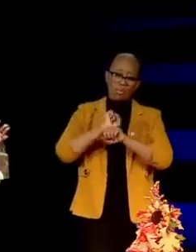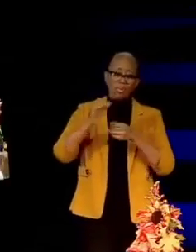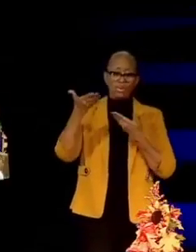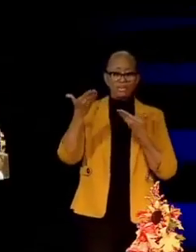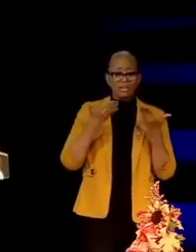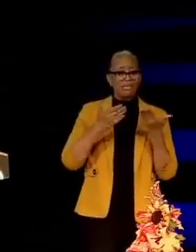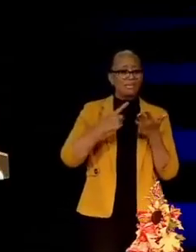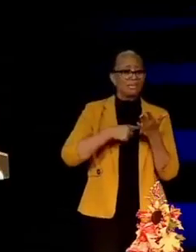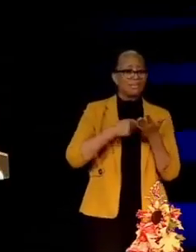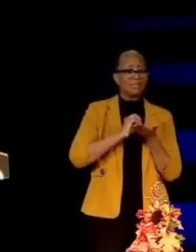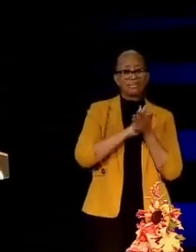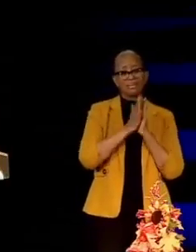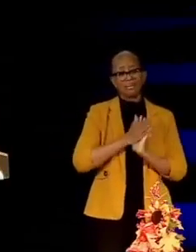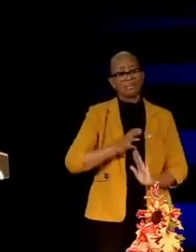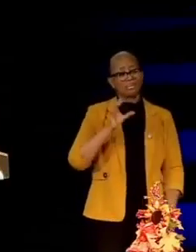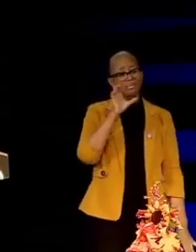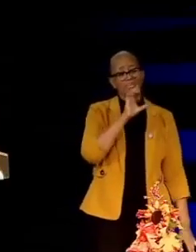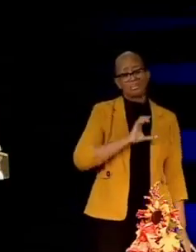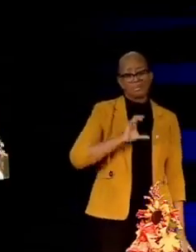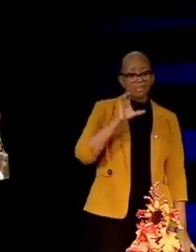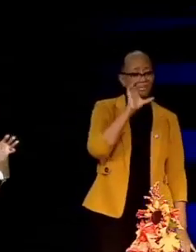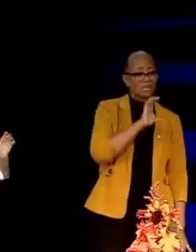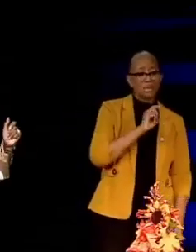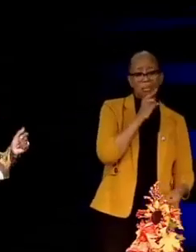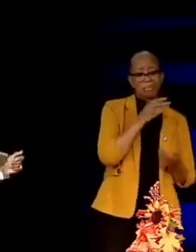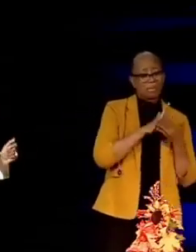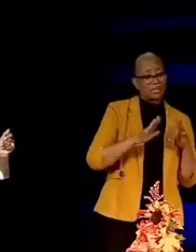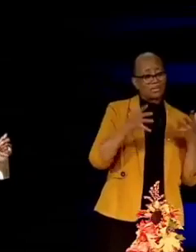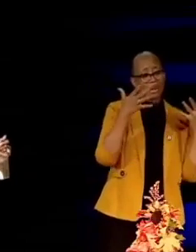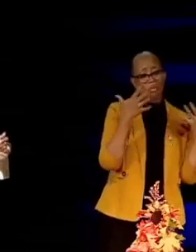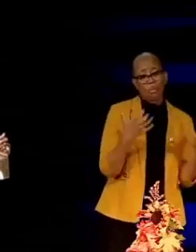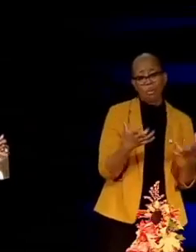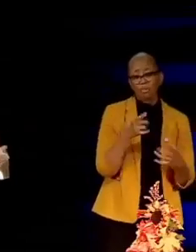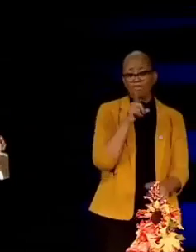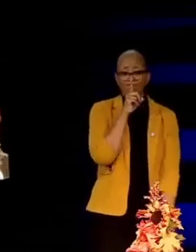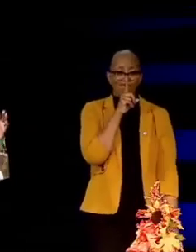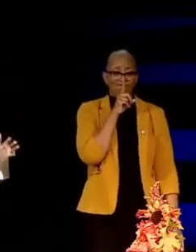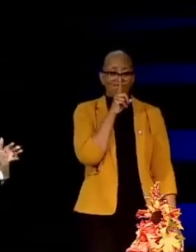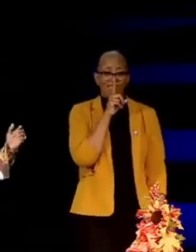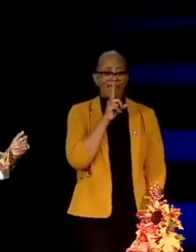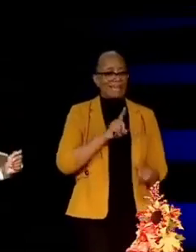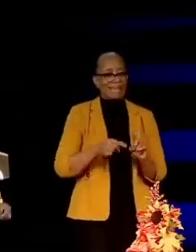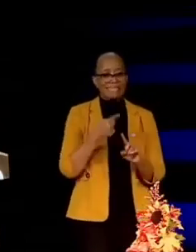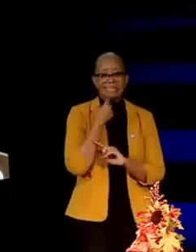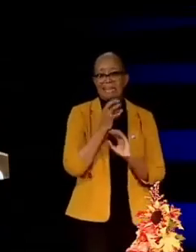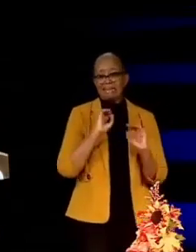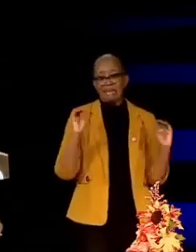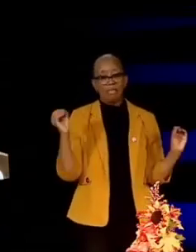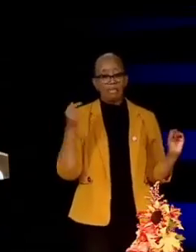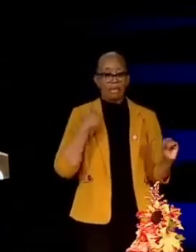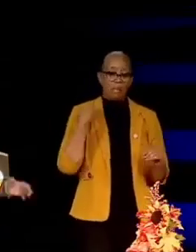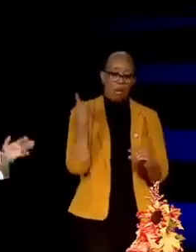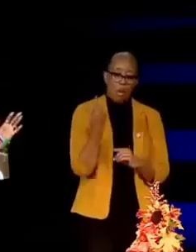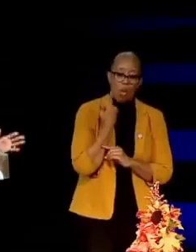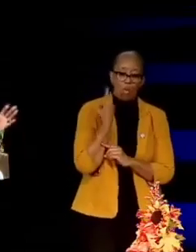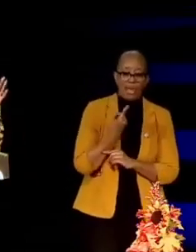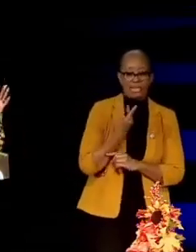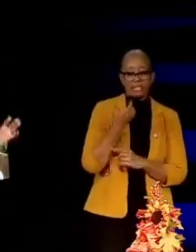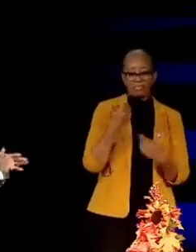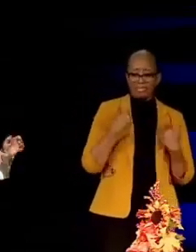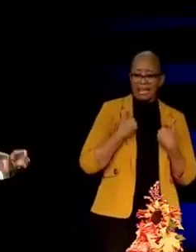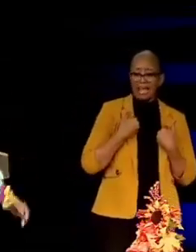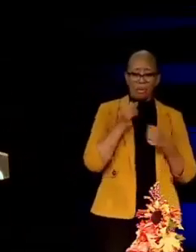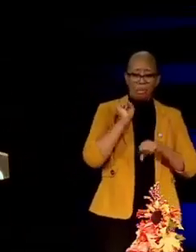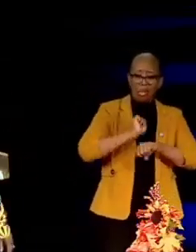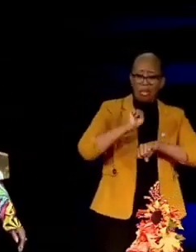get tired of seeking peace and holding our peace, turning the other cheek, tired